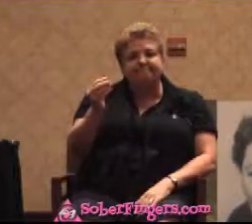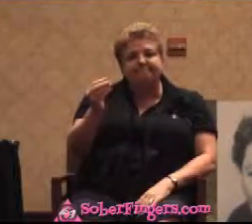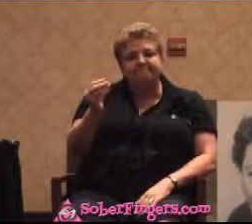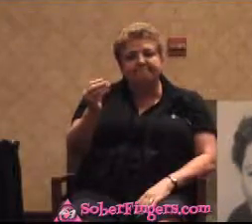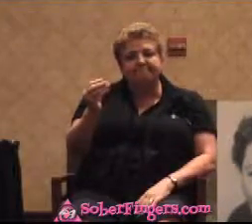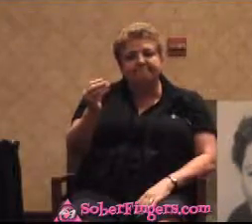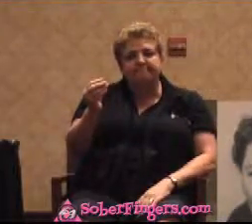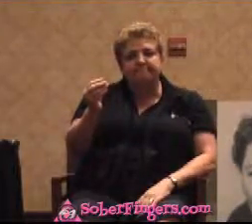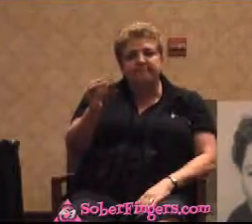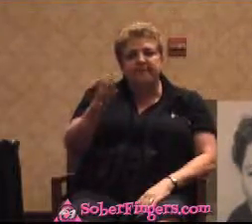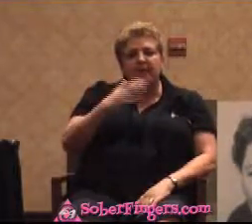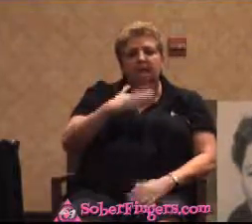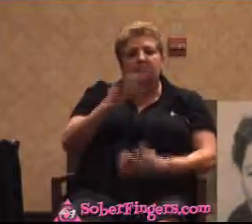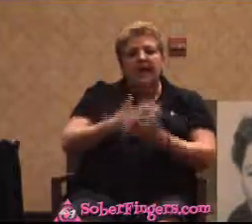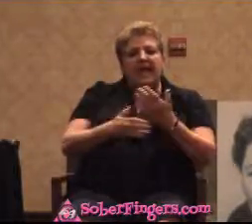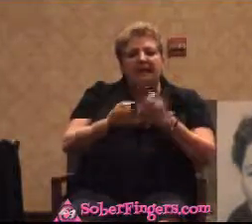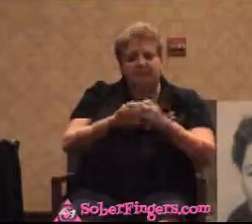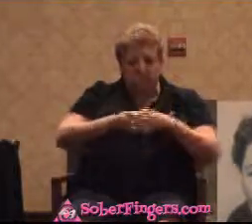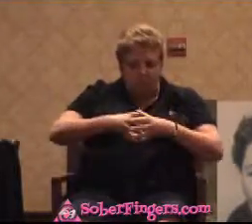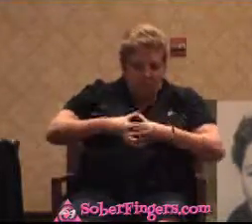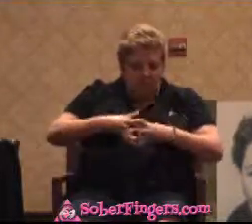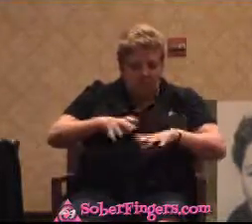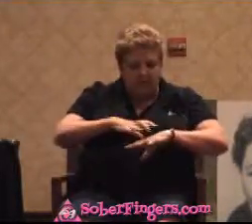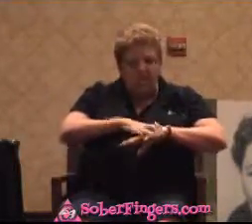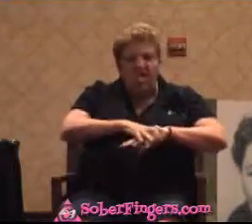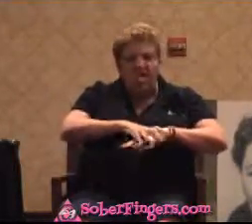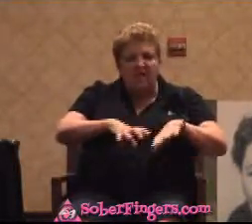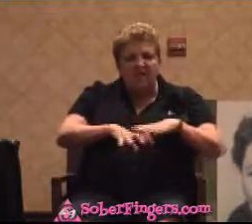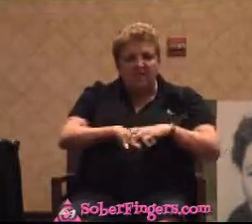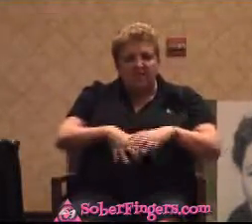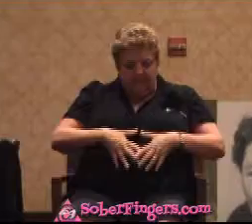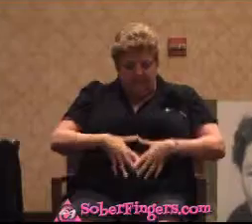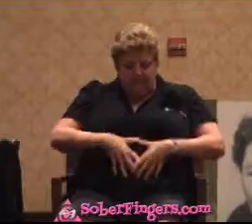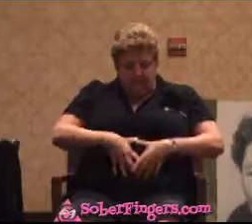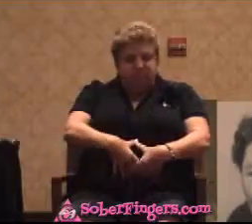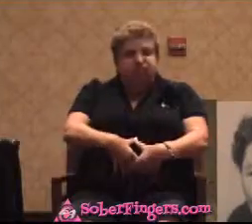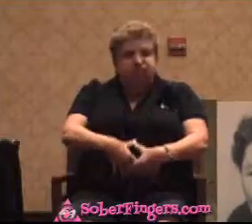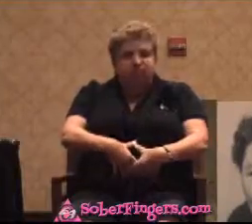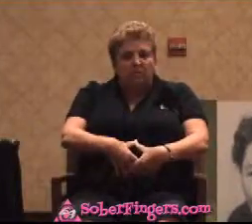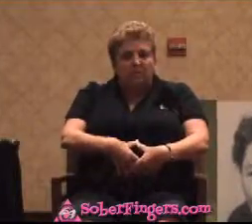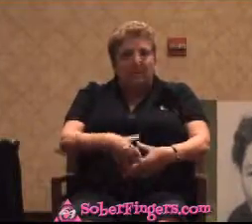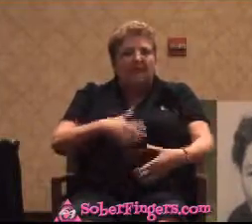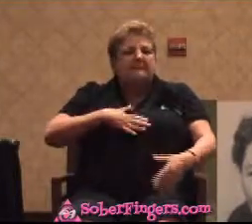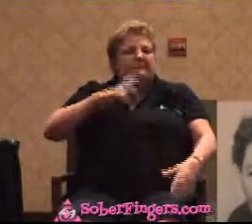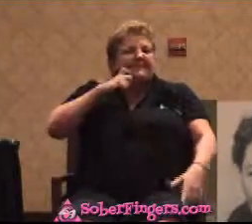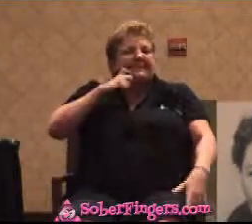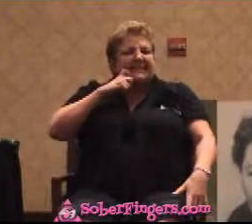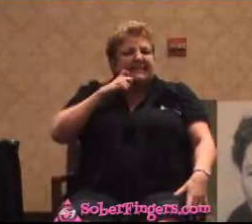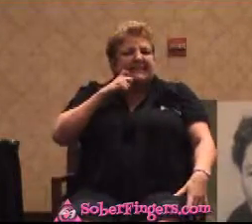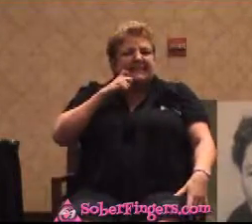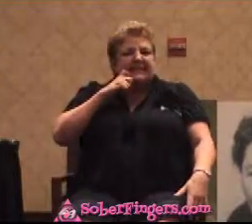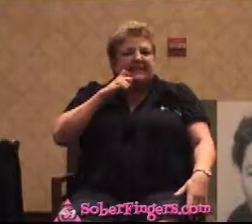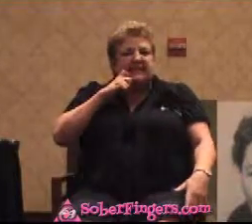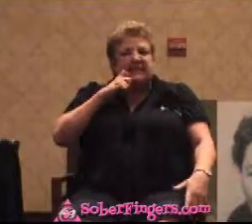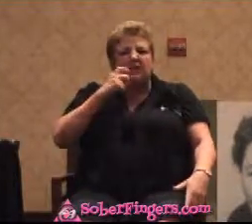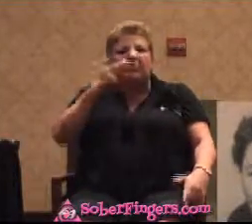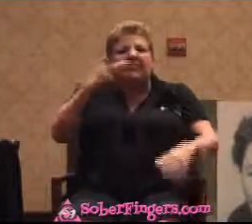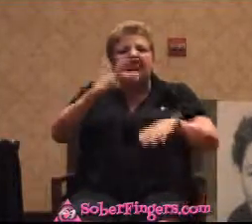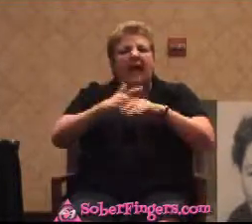My hands were so swollen. My stomach was protruded. My skin was 3 times darker than it is now.